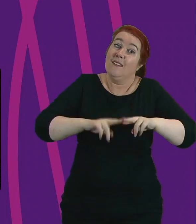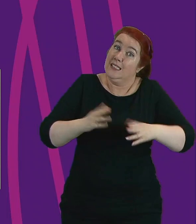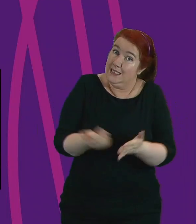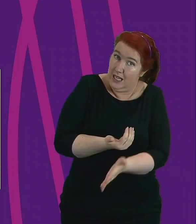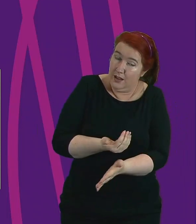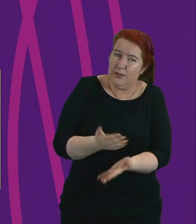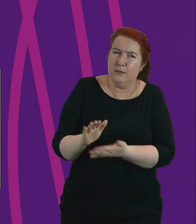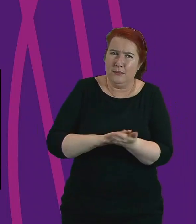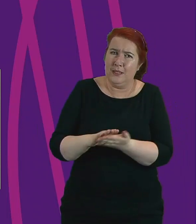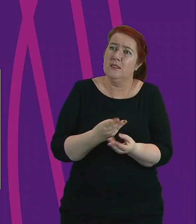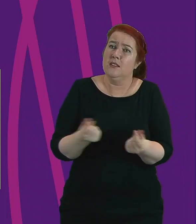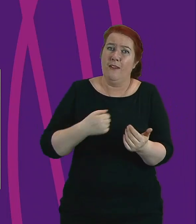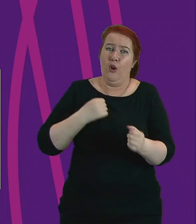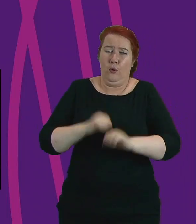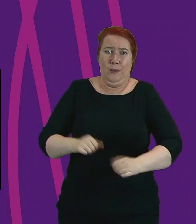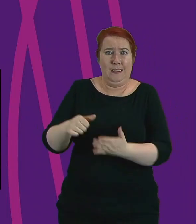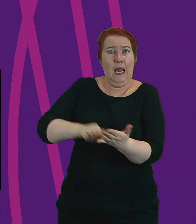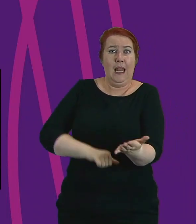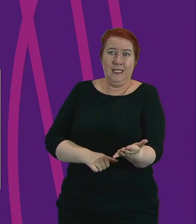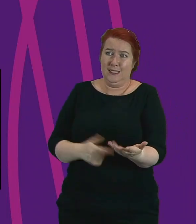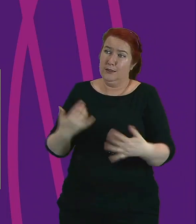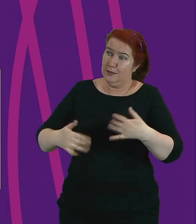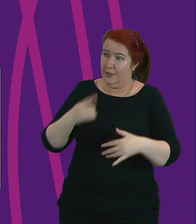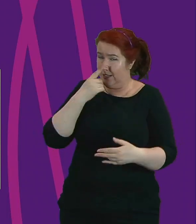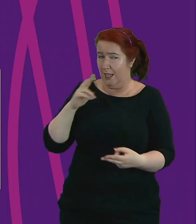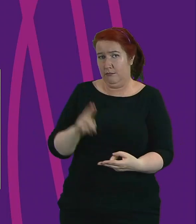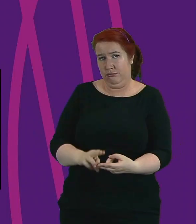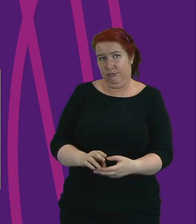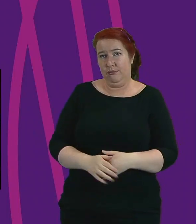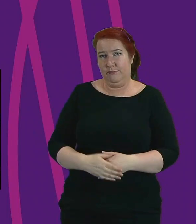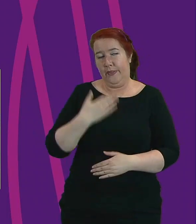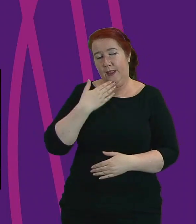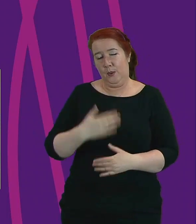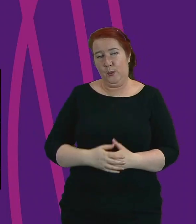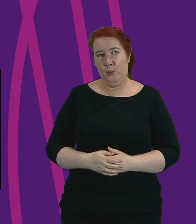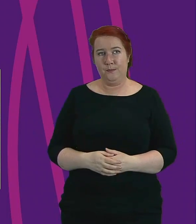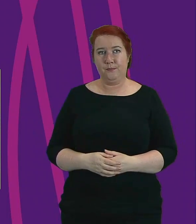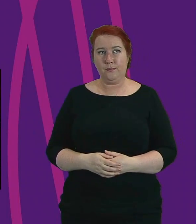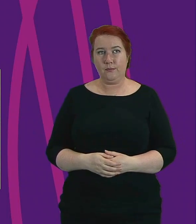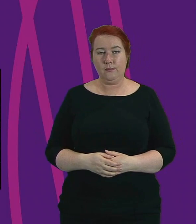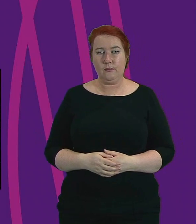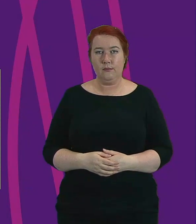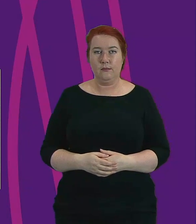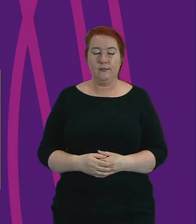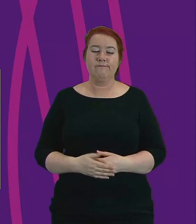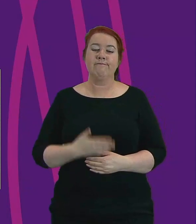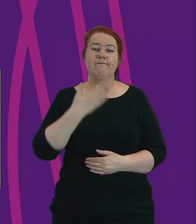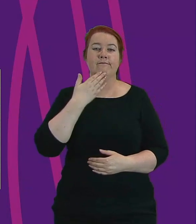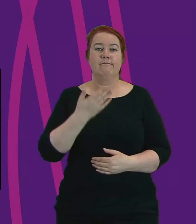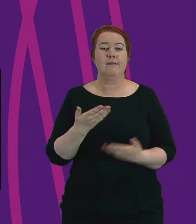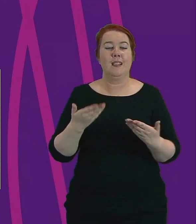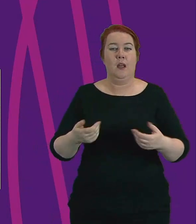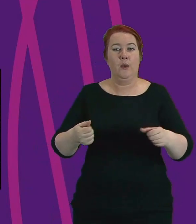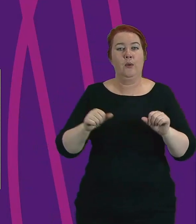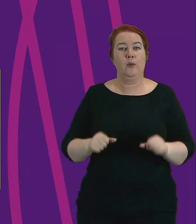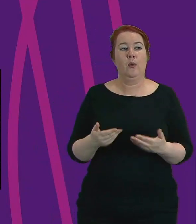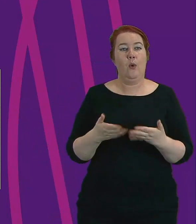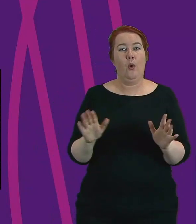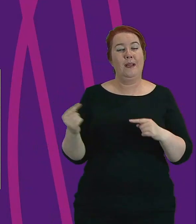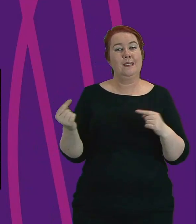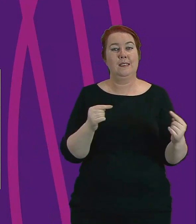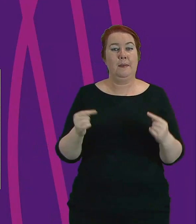can alleviate some of the suffering in our communities. Thank you. Thank you very much. And we now move to the open debate, and